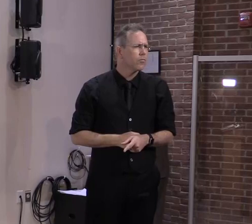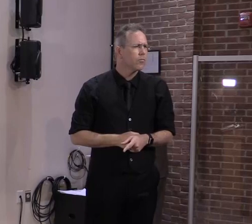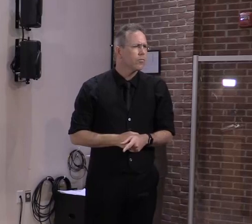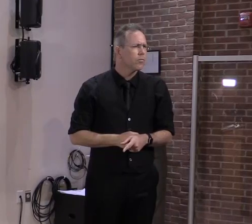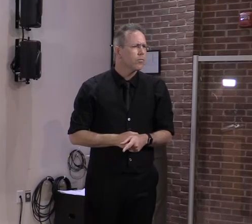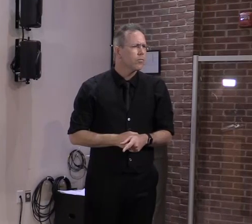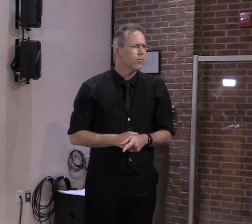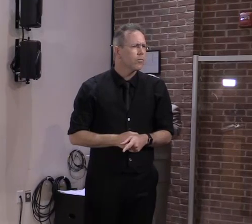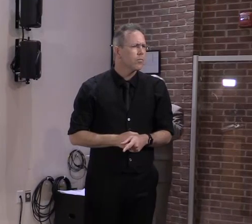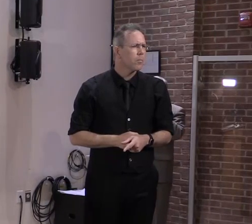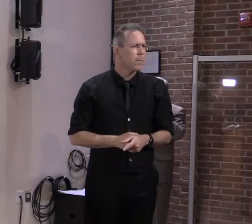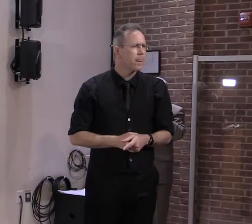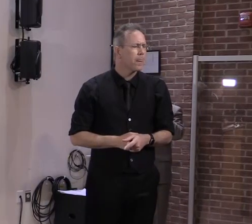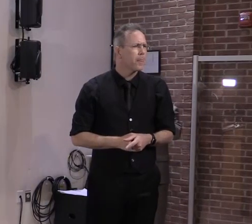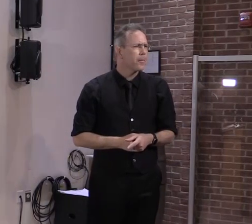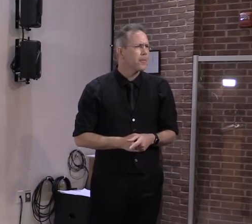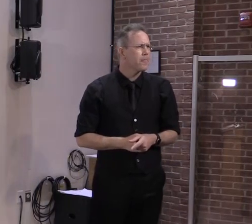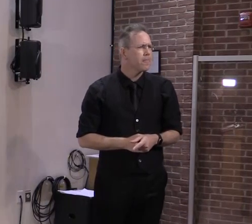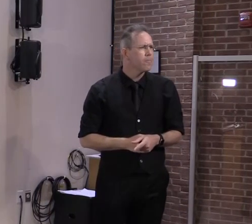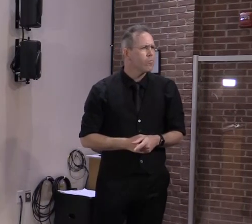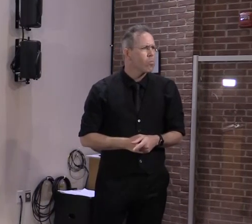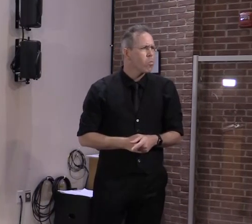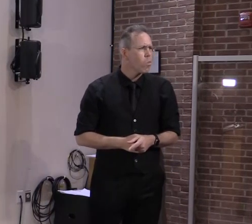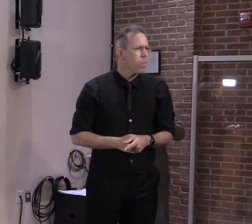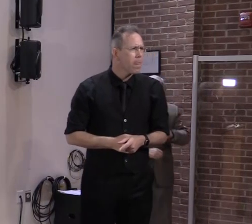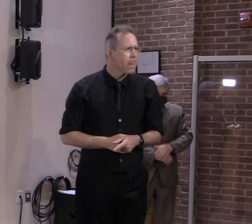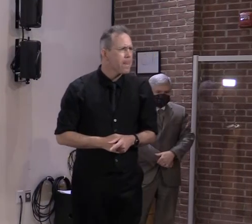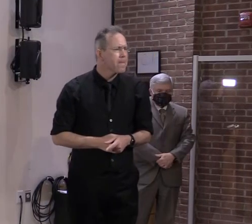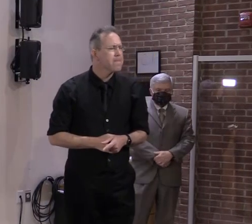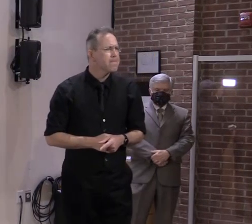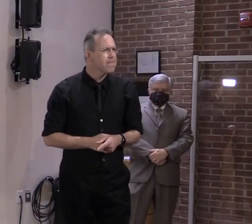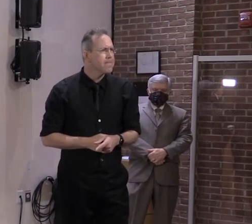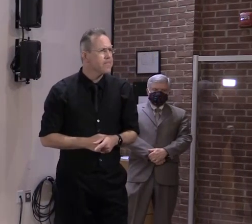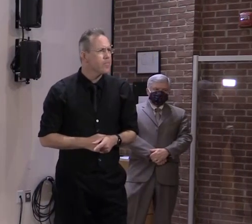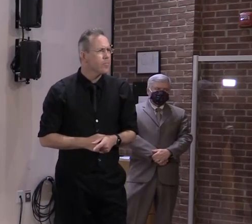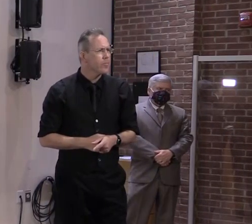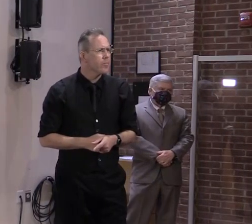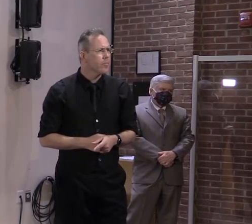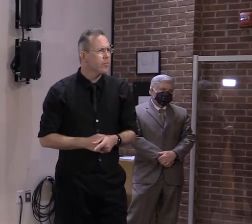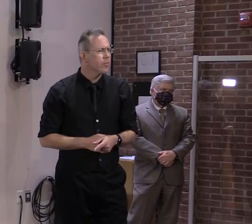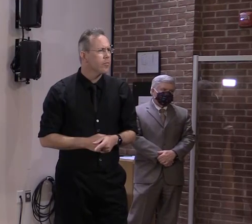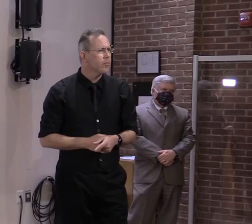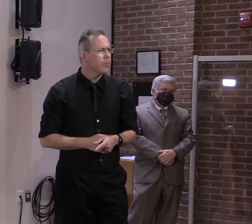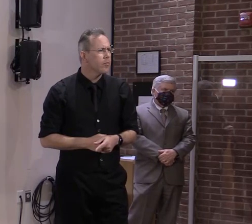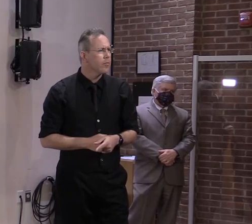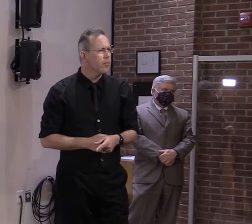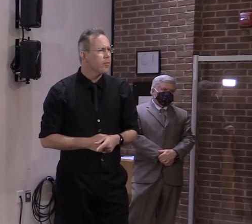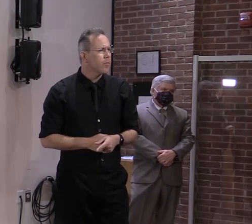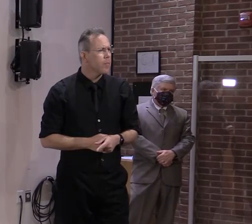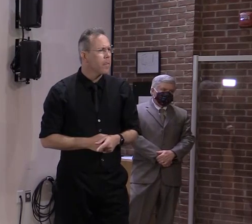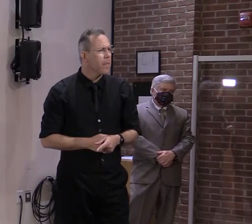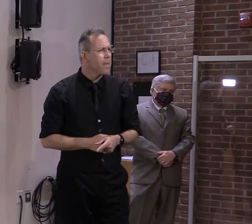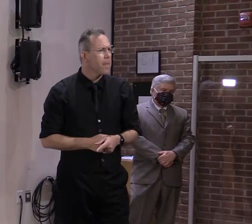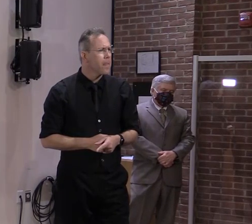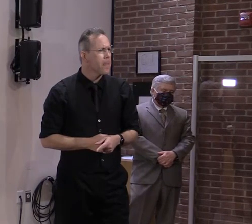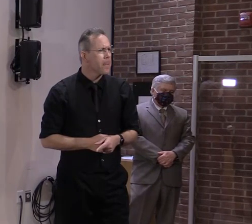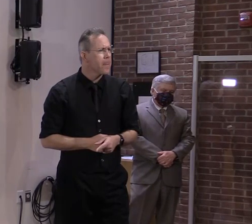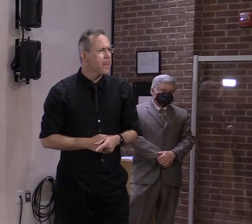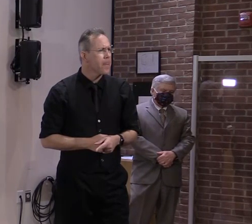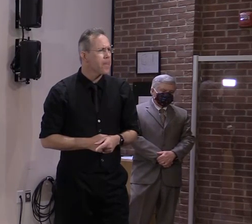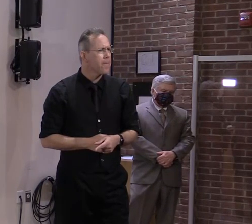in terms of masking and social distancing. And I believe you said in response to an earlier question that businesses can require proof of